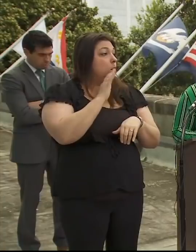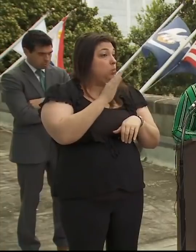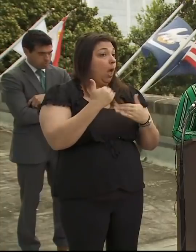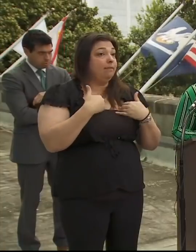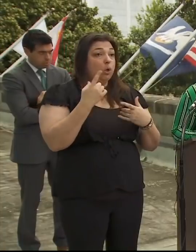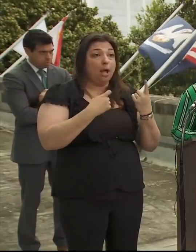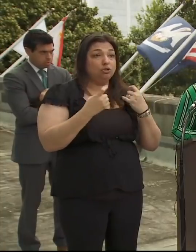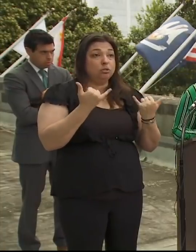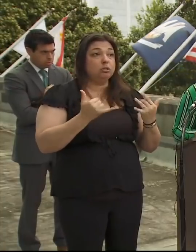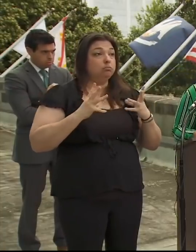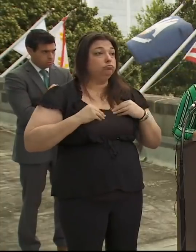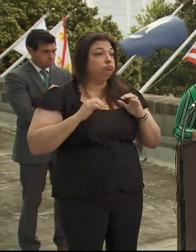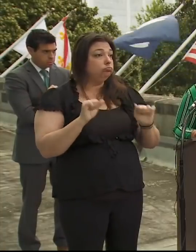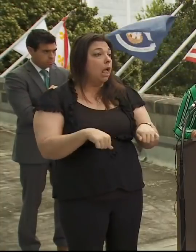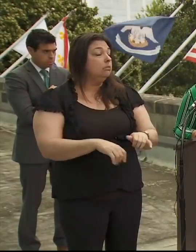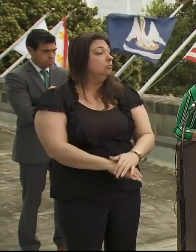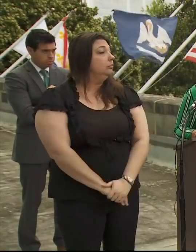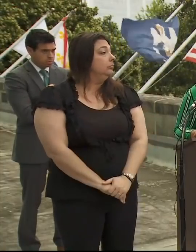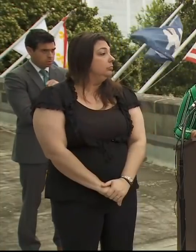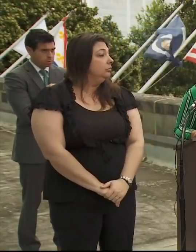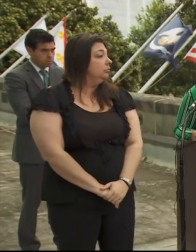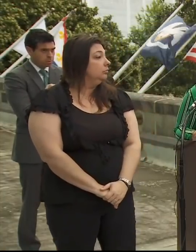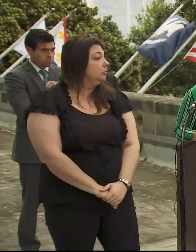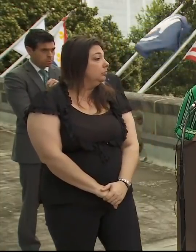questions right now, if that's okay.